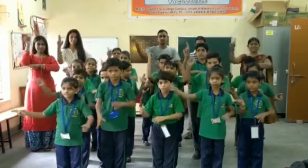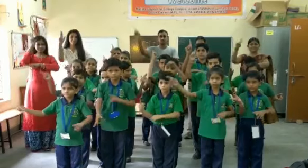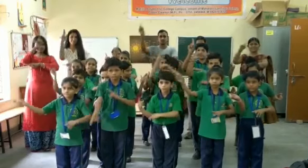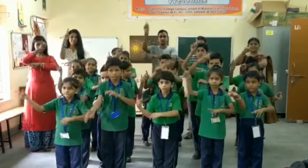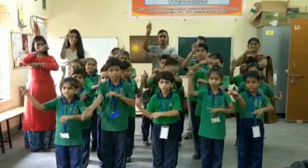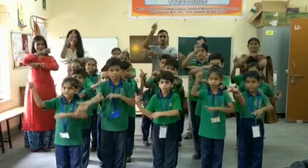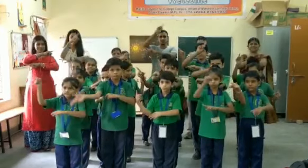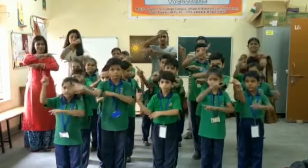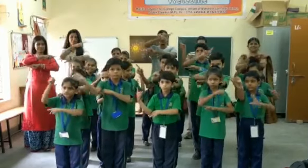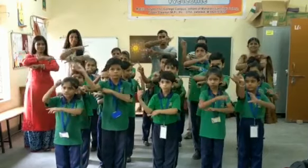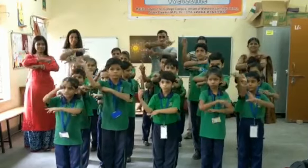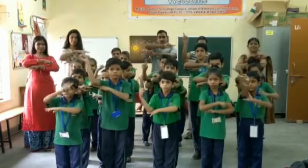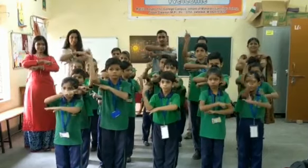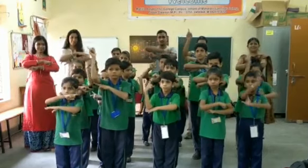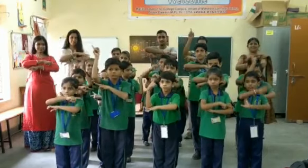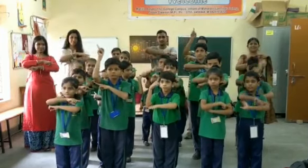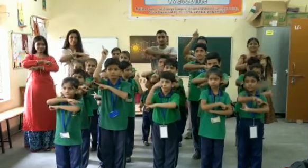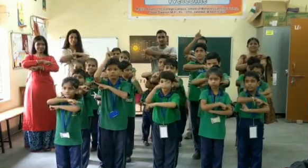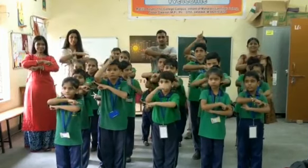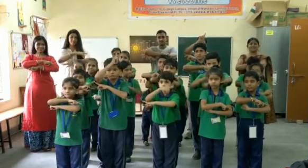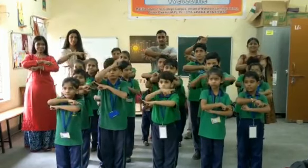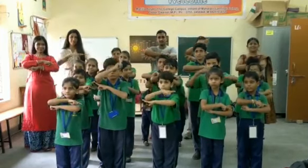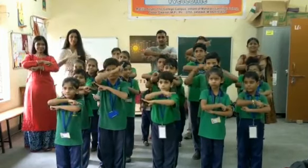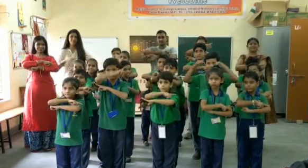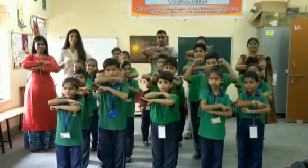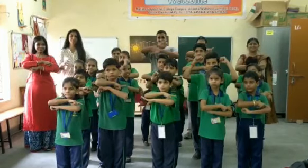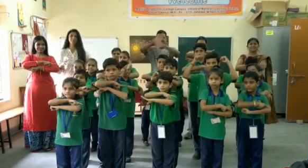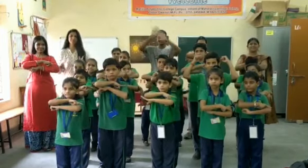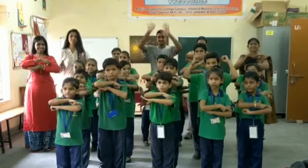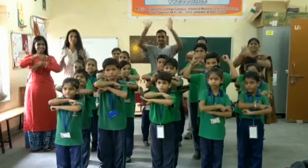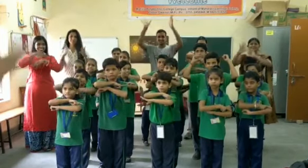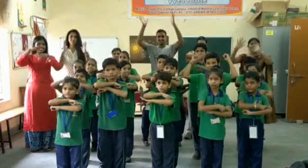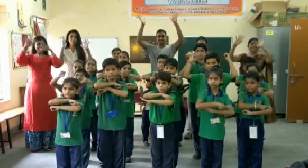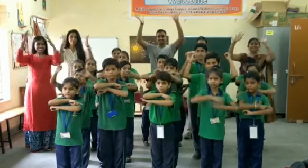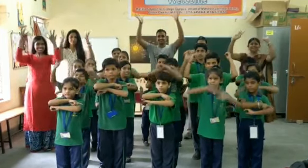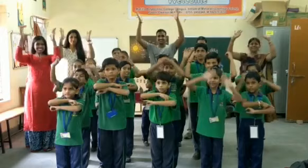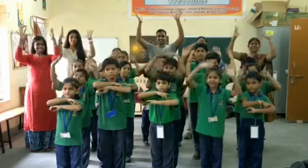september 2019 let's celebrate this wonderful day of international sign language day